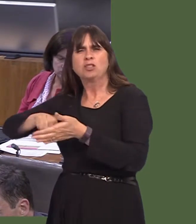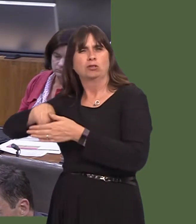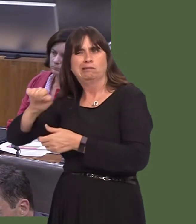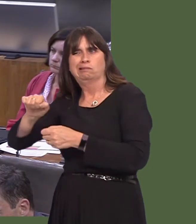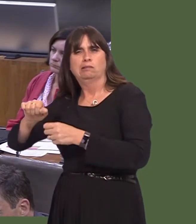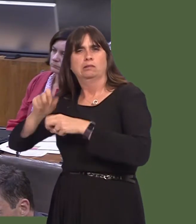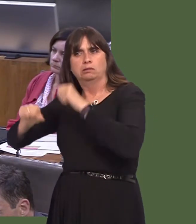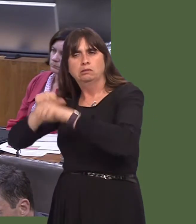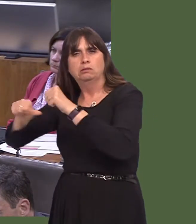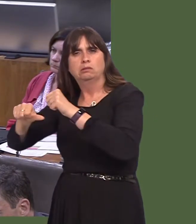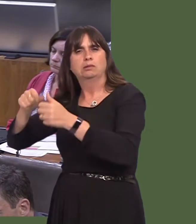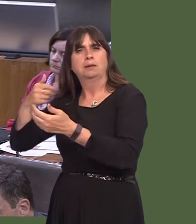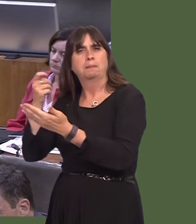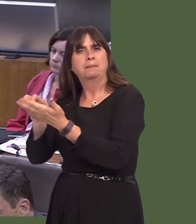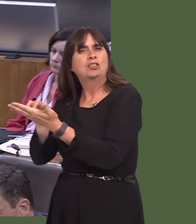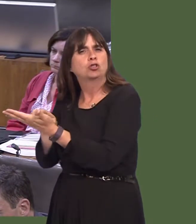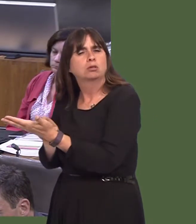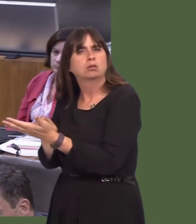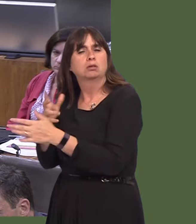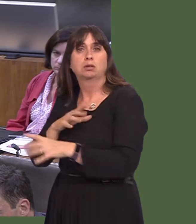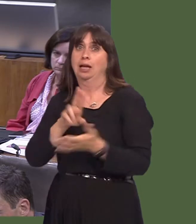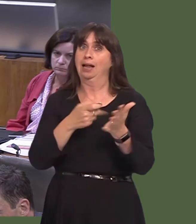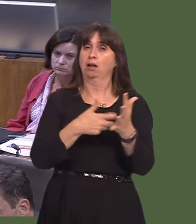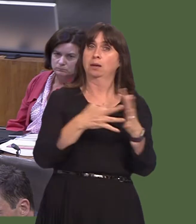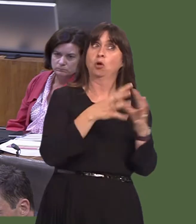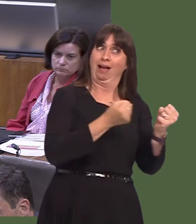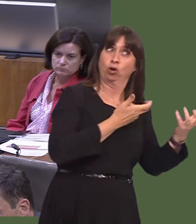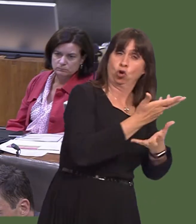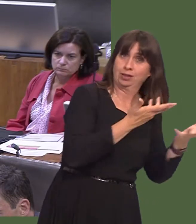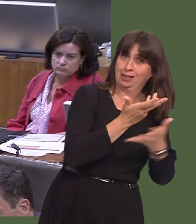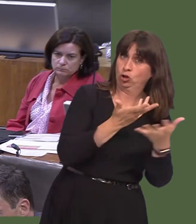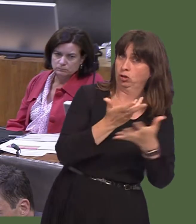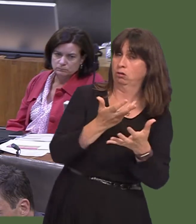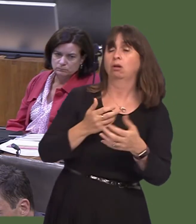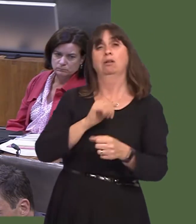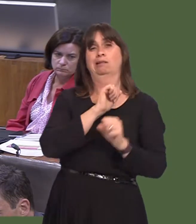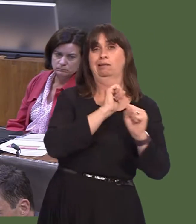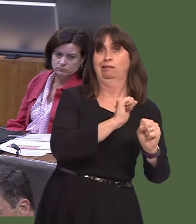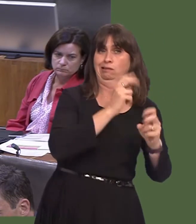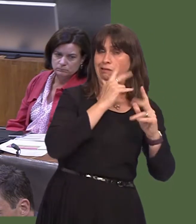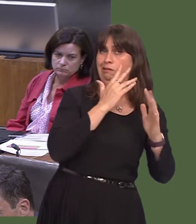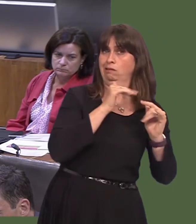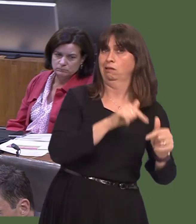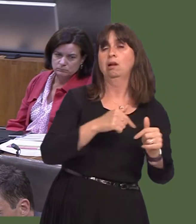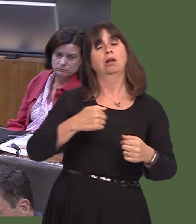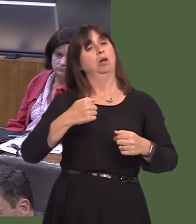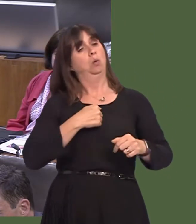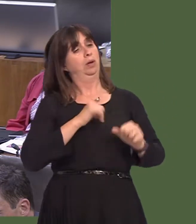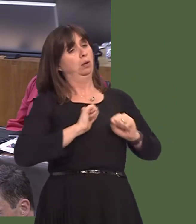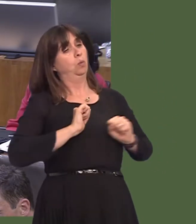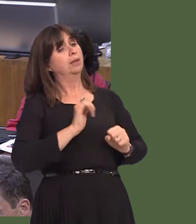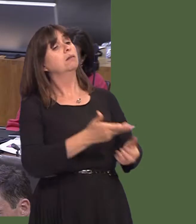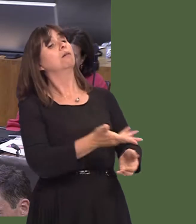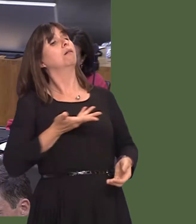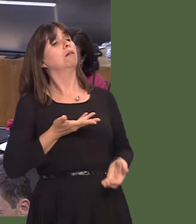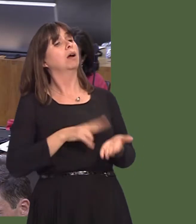obviously NRW will be guided by its consultation, and we are then guided by the views of NRW and, of course, looking at